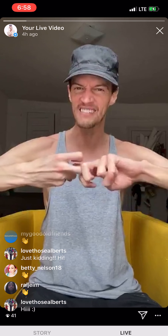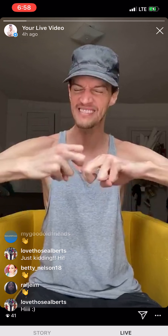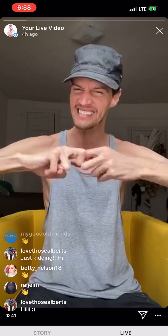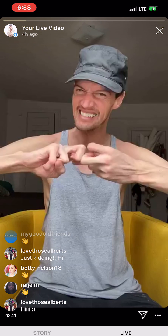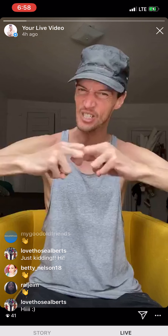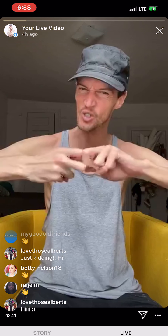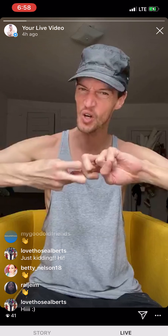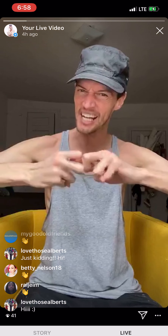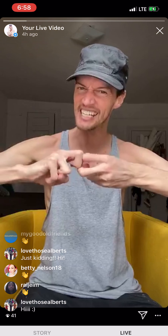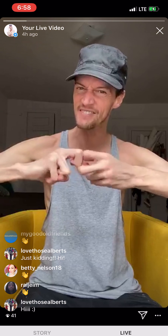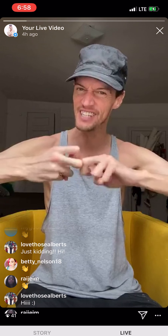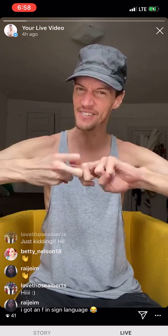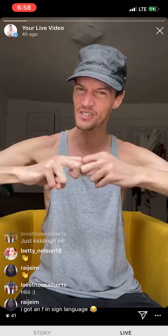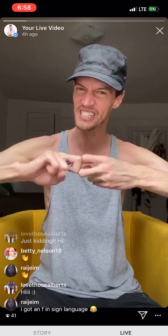like. A grinding of difficulty. To eat.